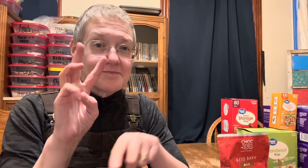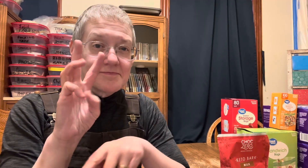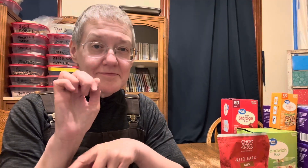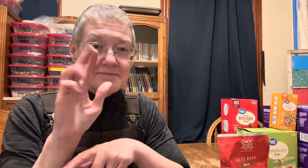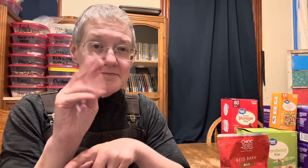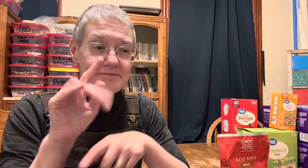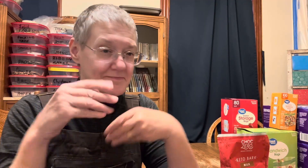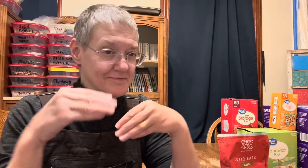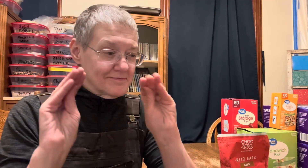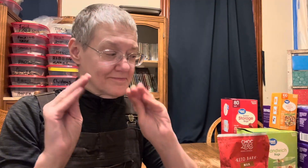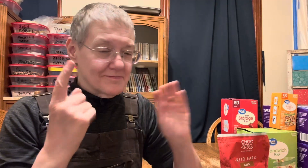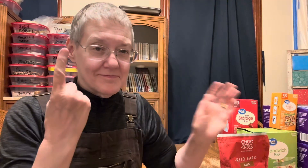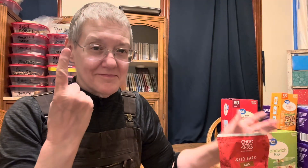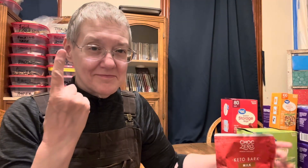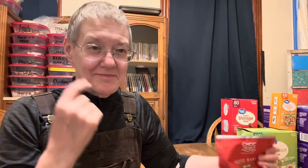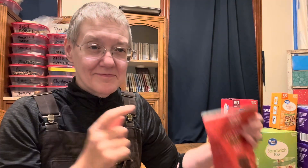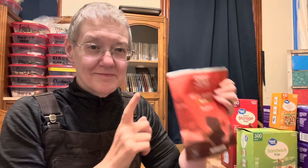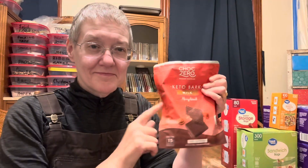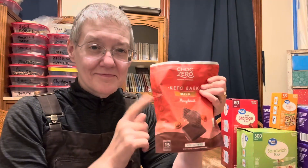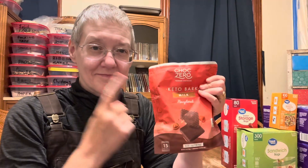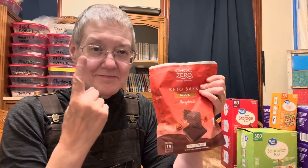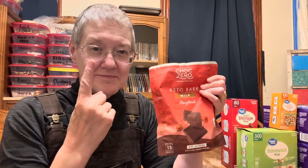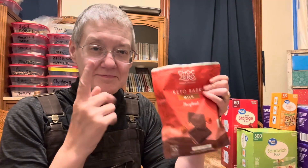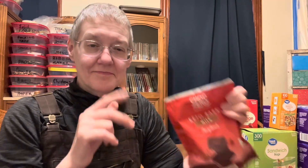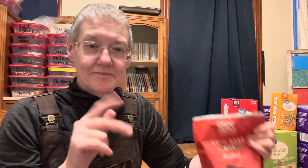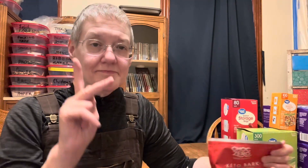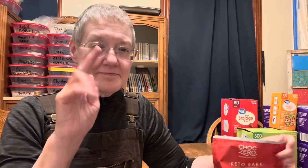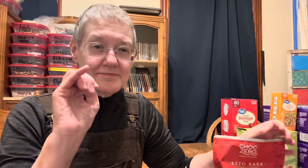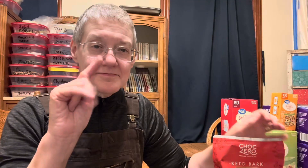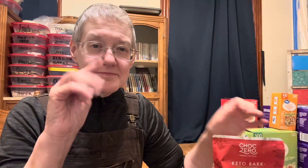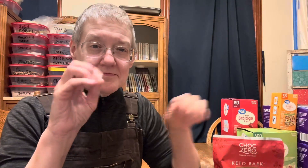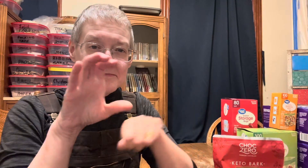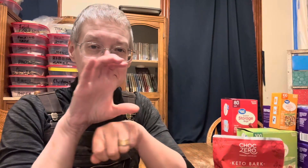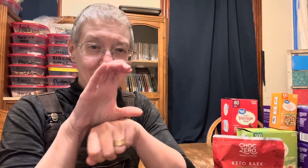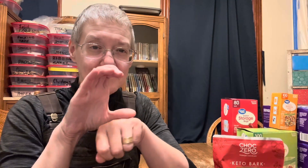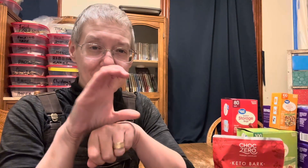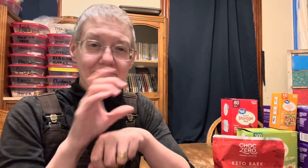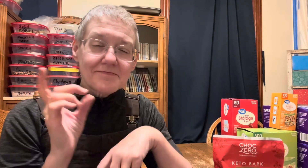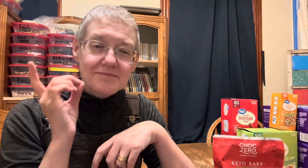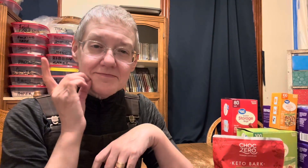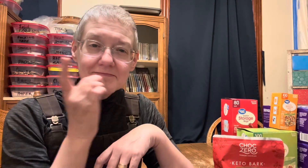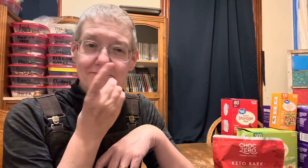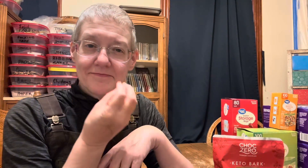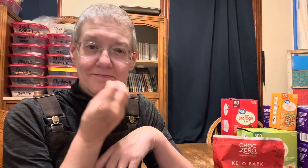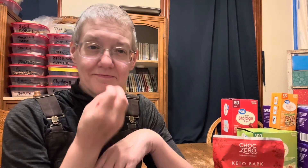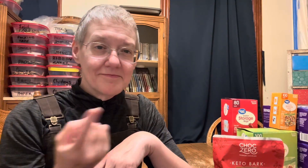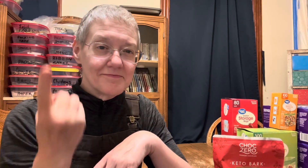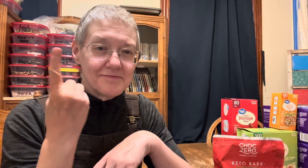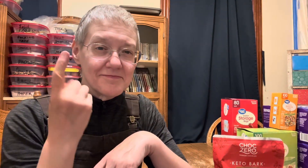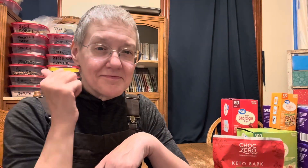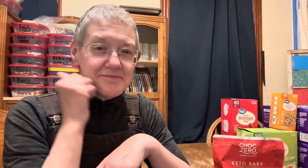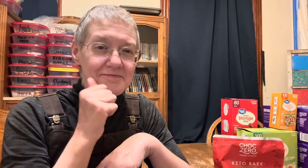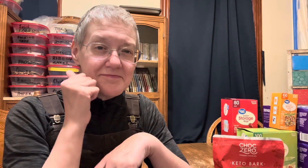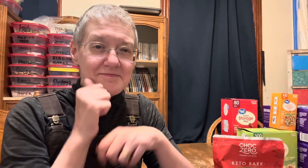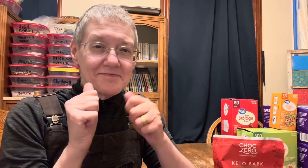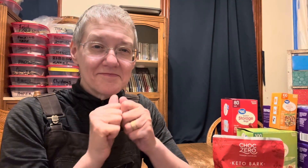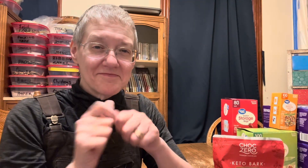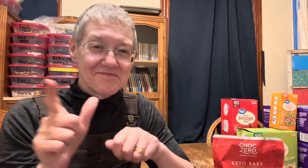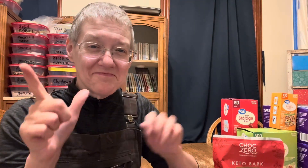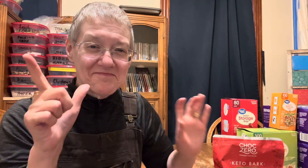the one candy chocolate square of theirs that Walmart will sell. And he just has one